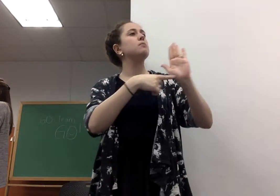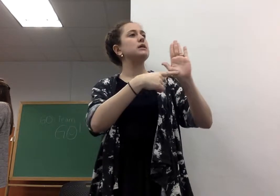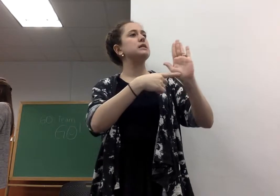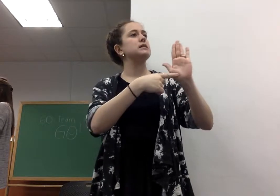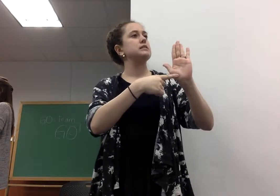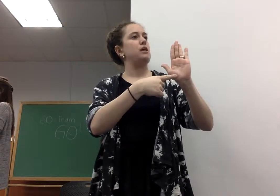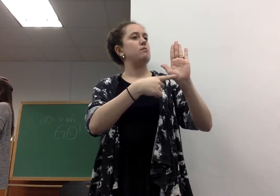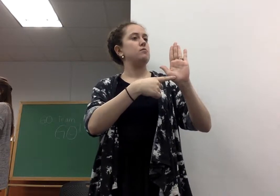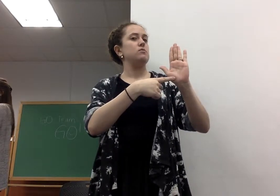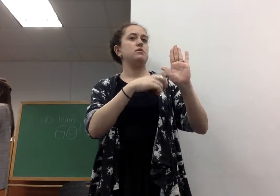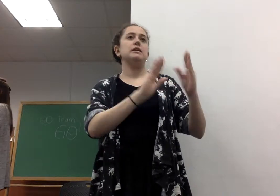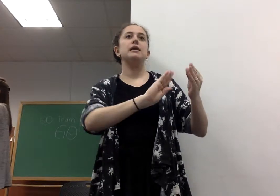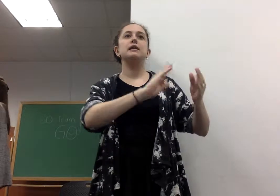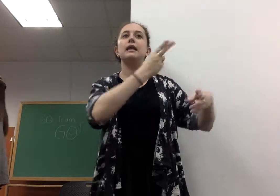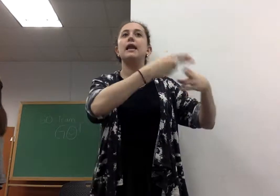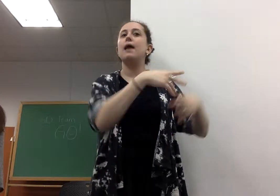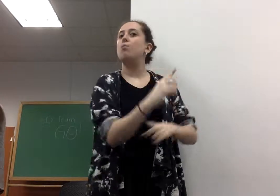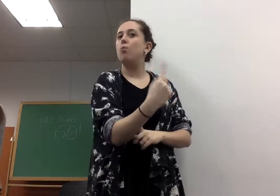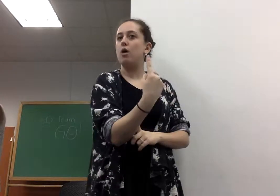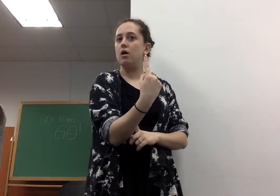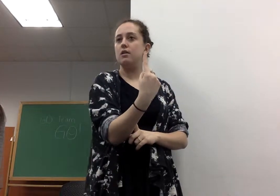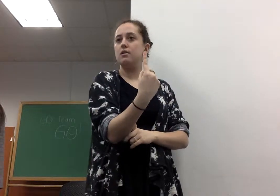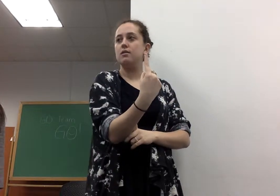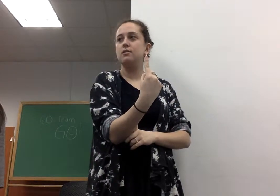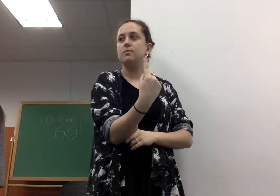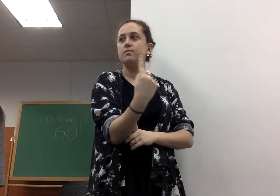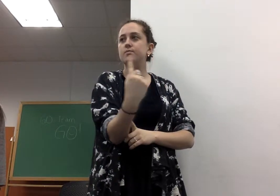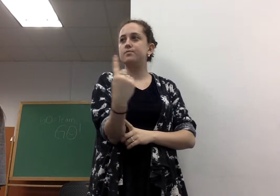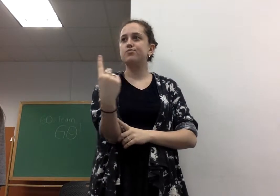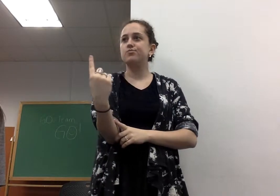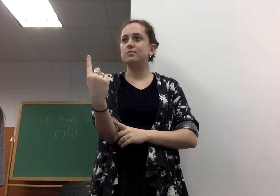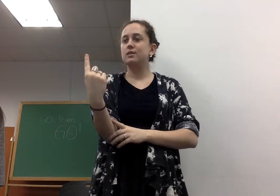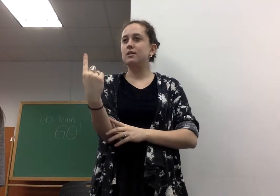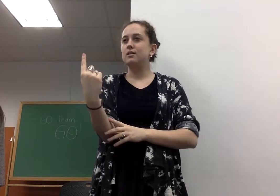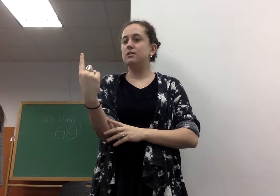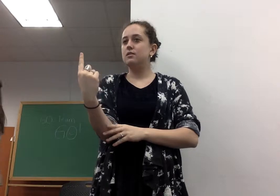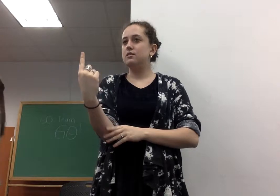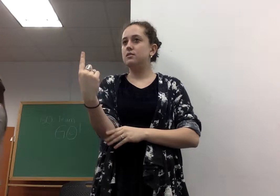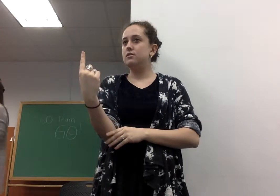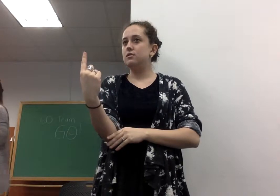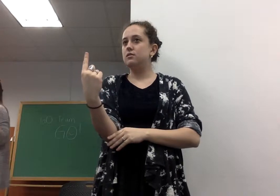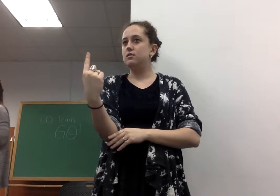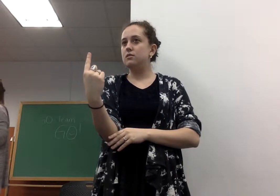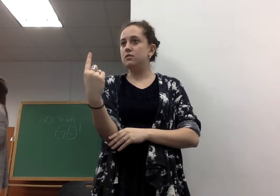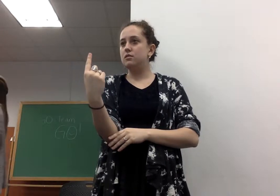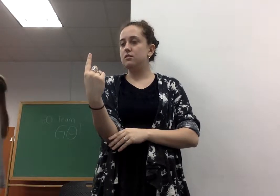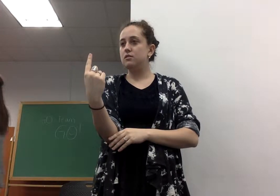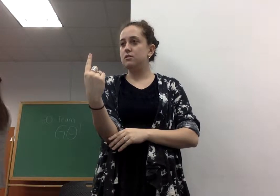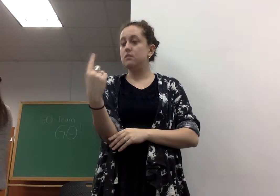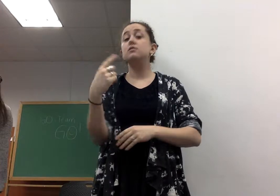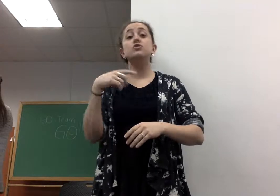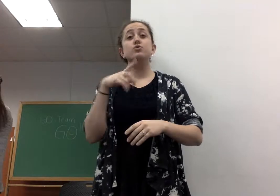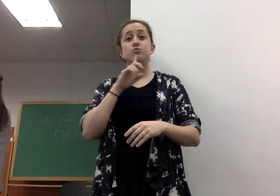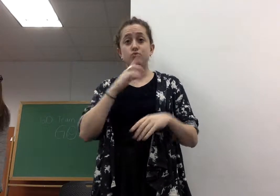one. Okay, the heart is protected by the organ system. Name another one. Okay, the lungs are protected.